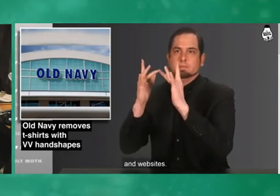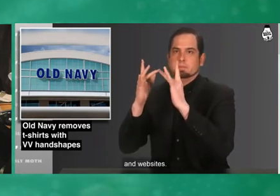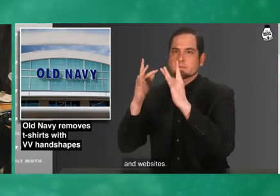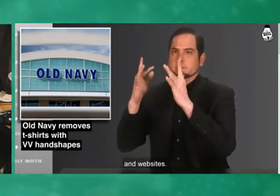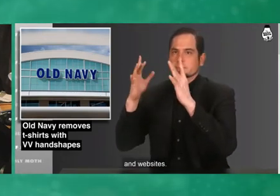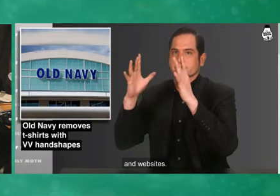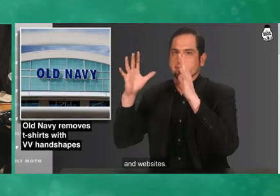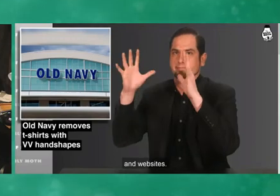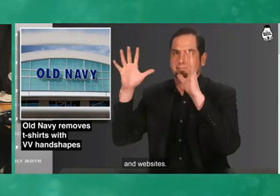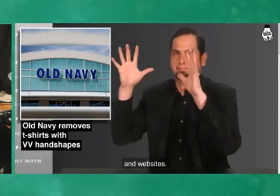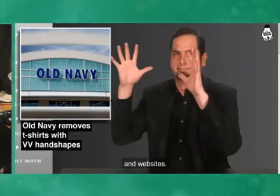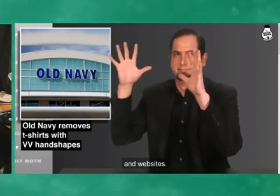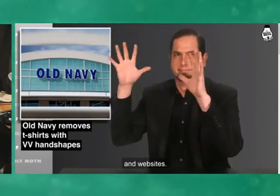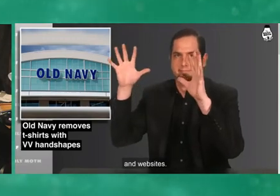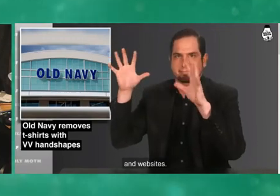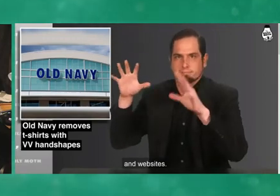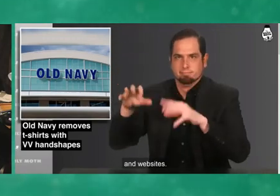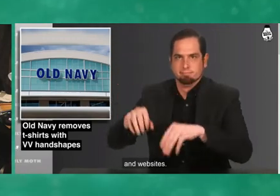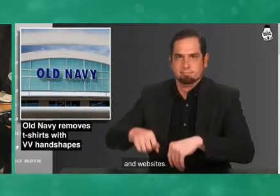plus internet